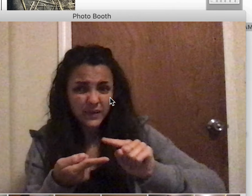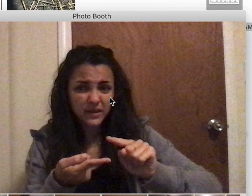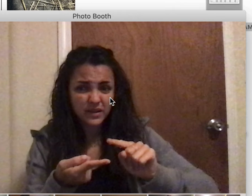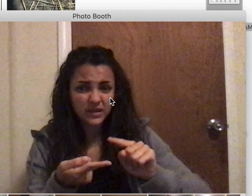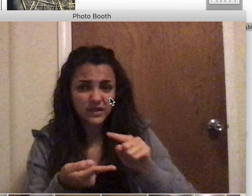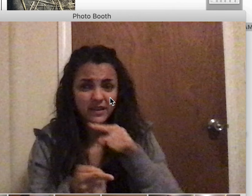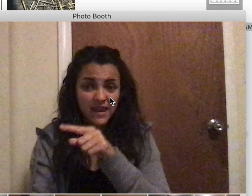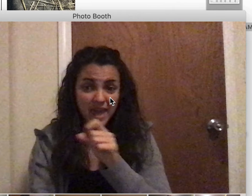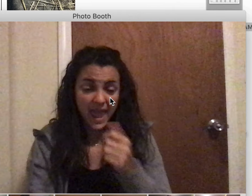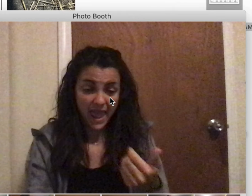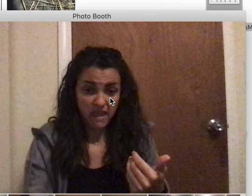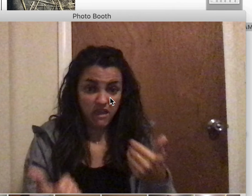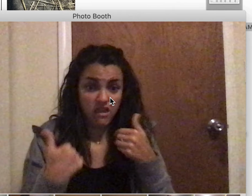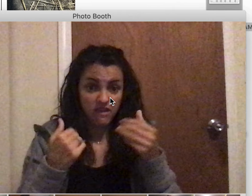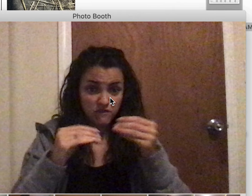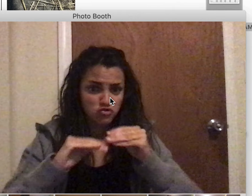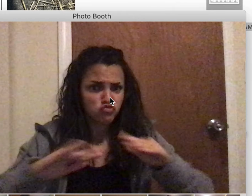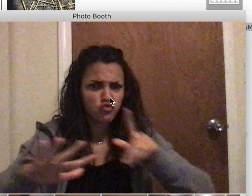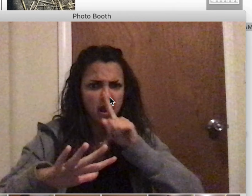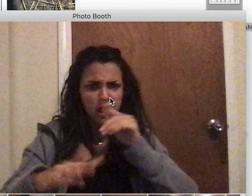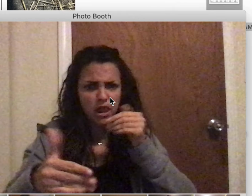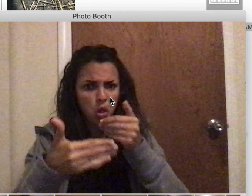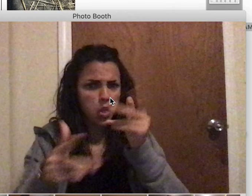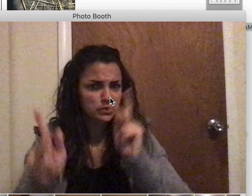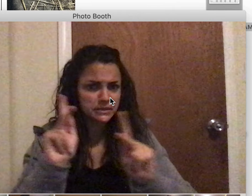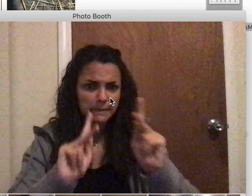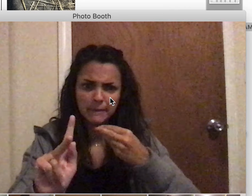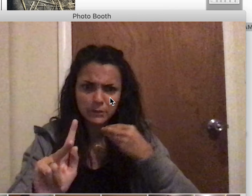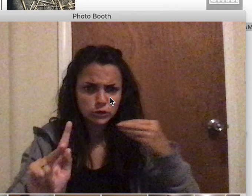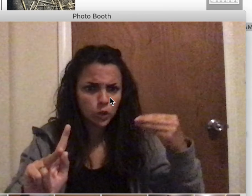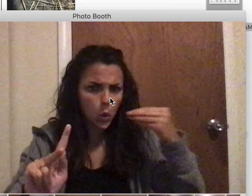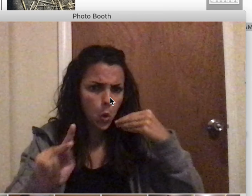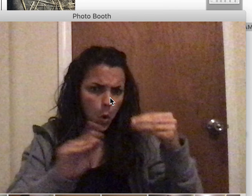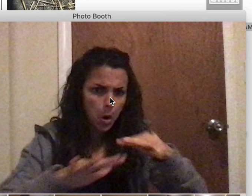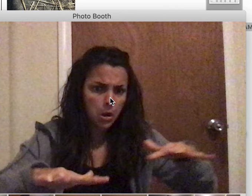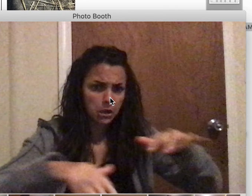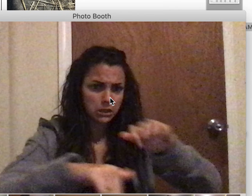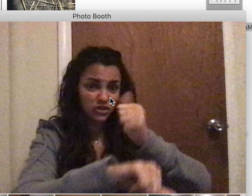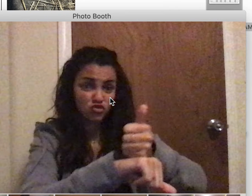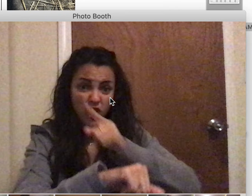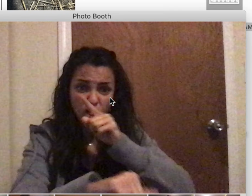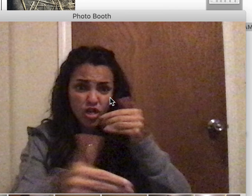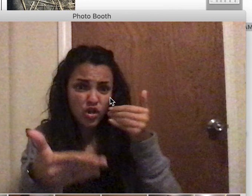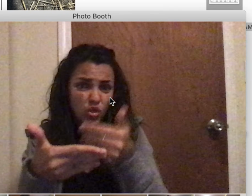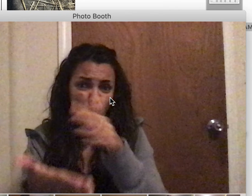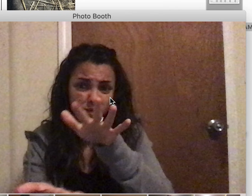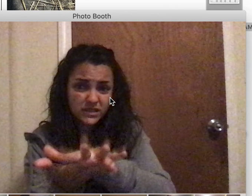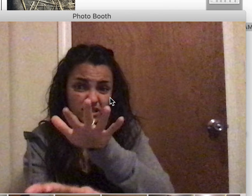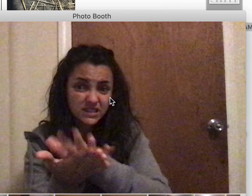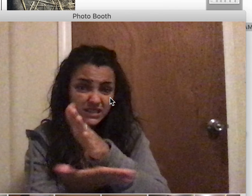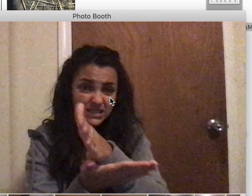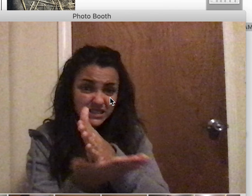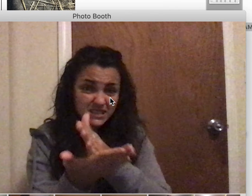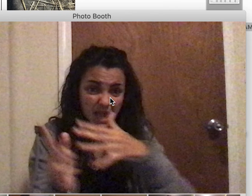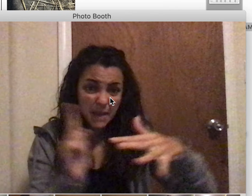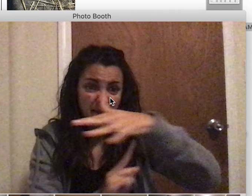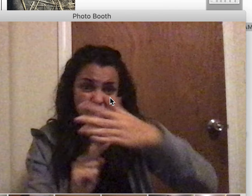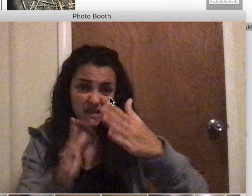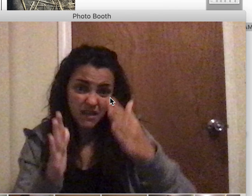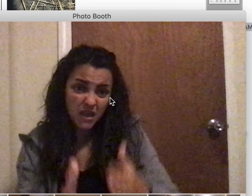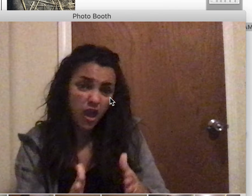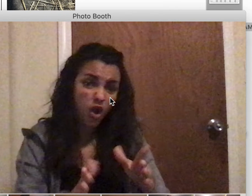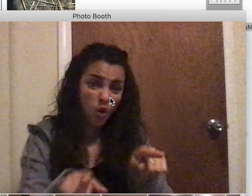facilities. They're very close to people's homes, very close to people, to our schools. Some environmentalists and residents in